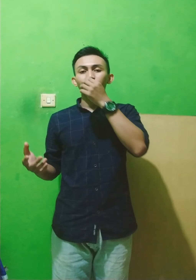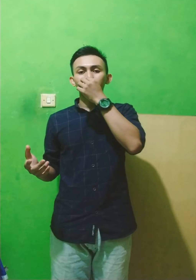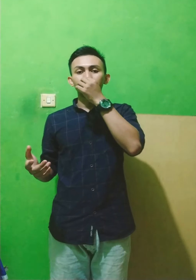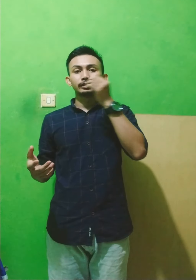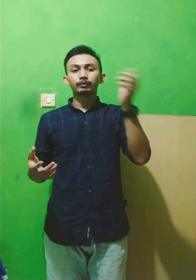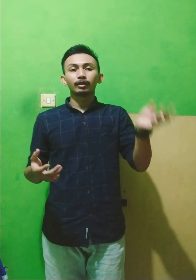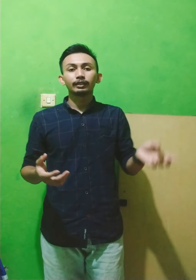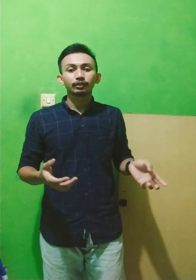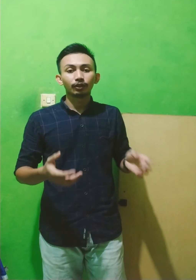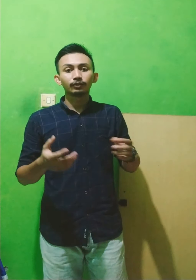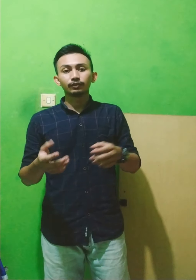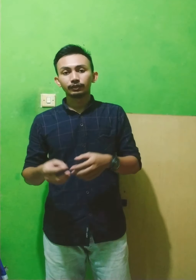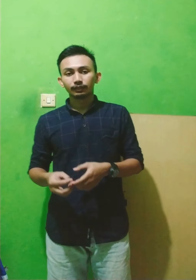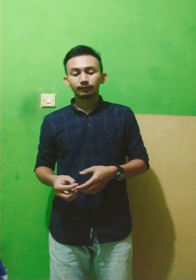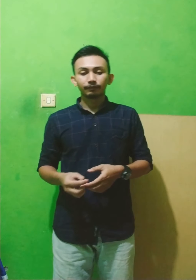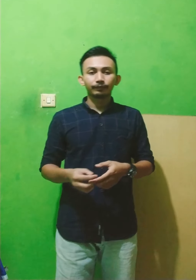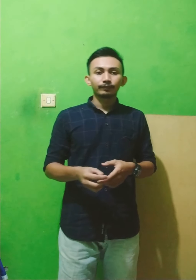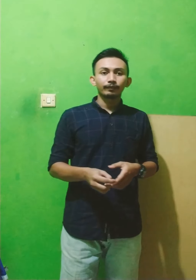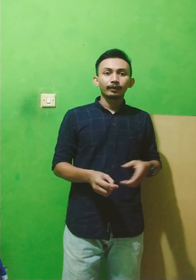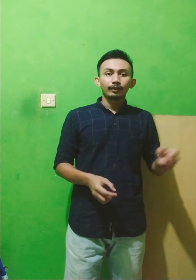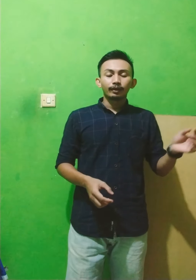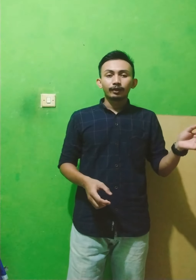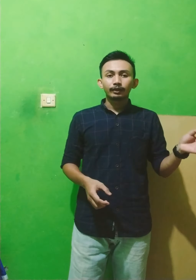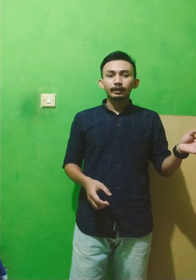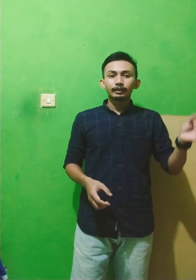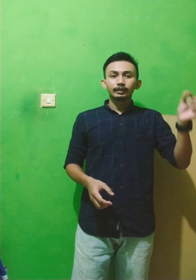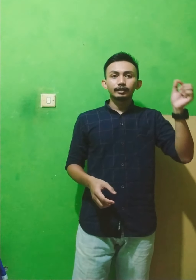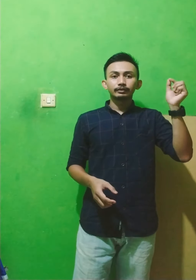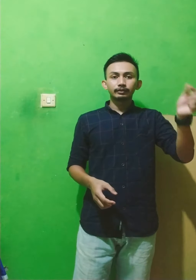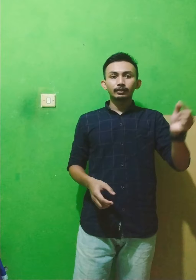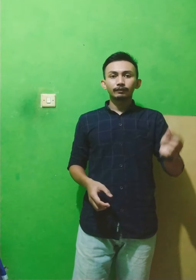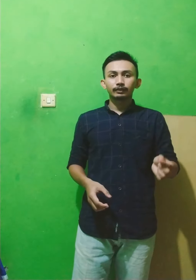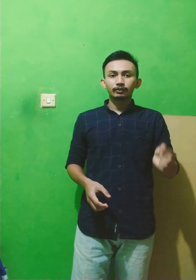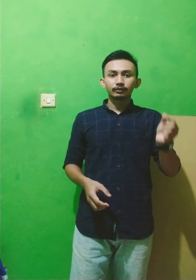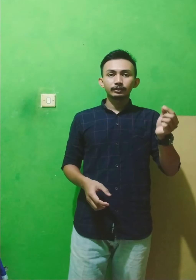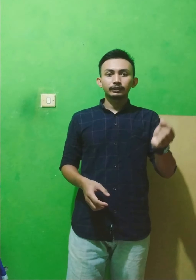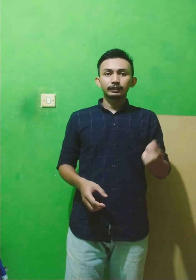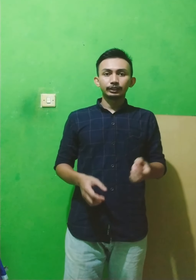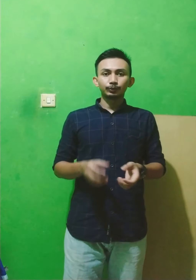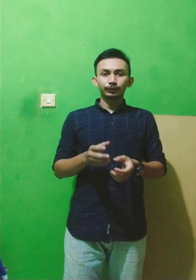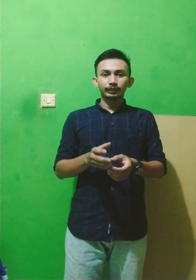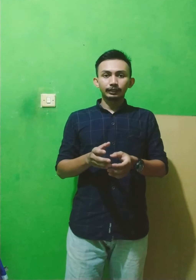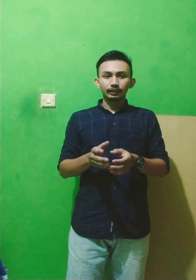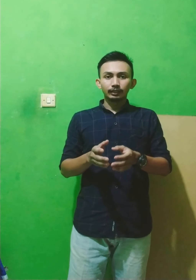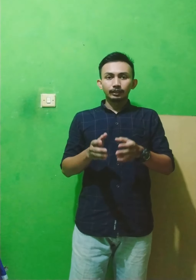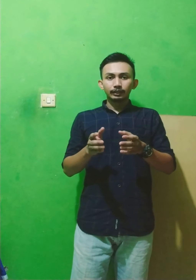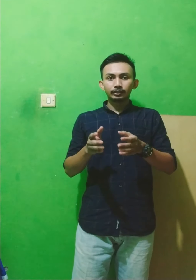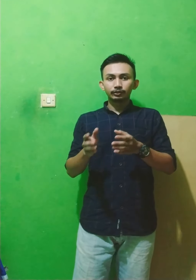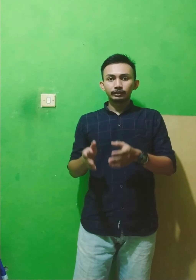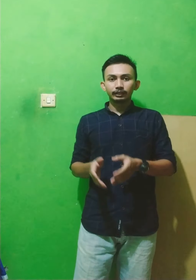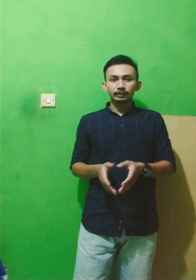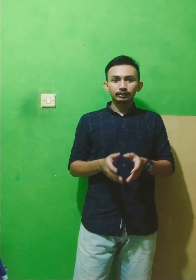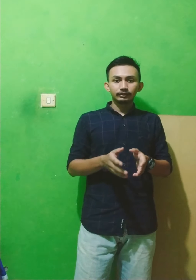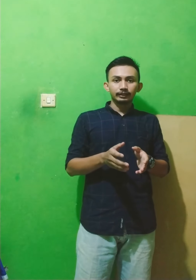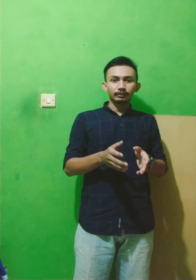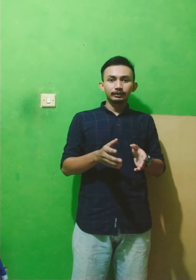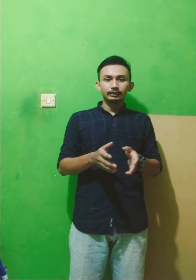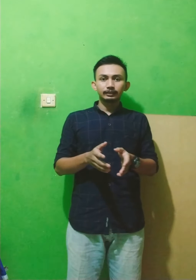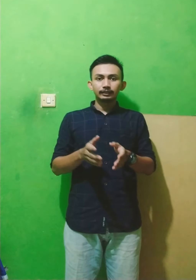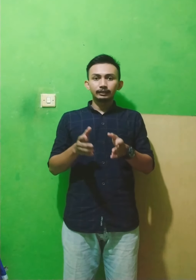the summarized conclusion. The role of conclusion in a speech is to signal to the audience that